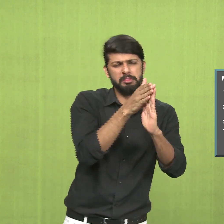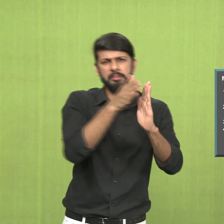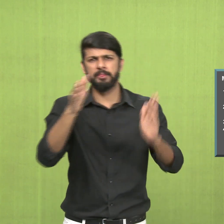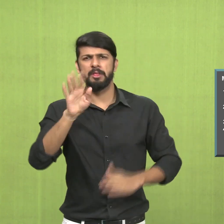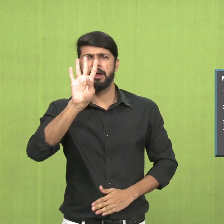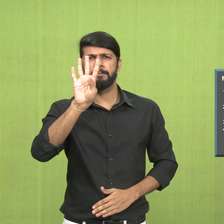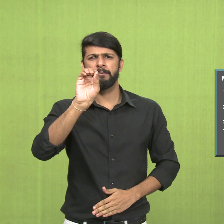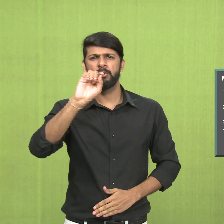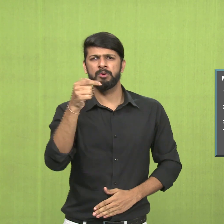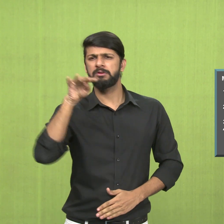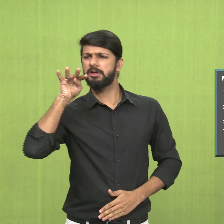to 40,000 years ago,